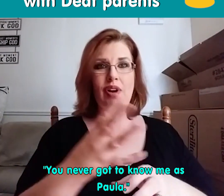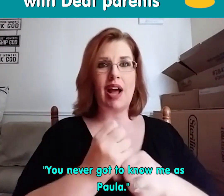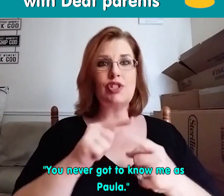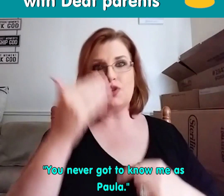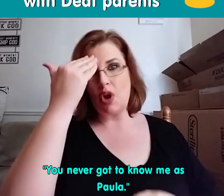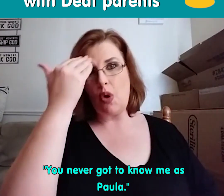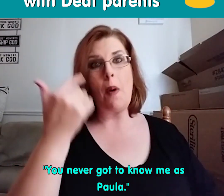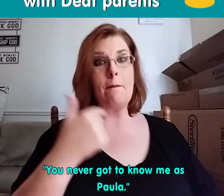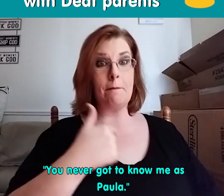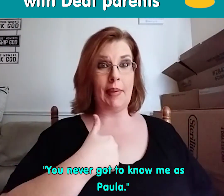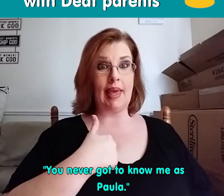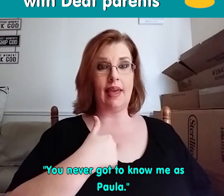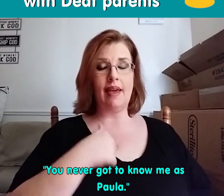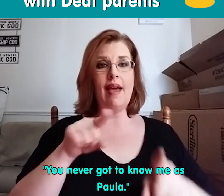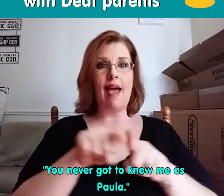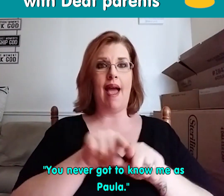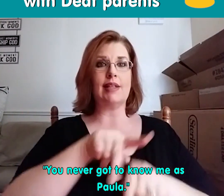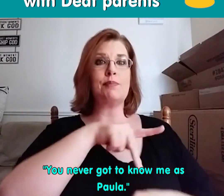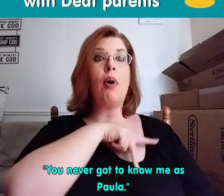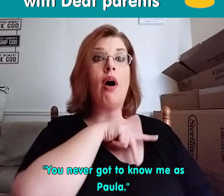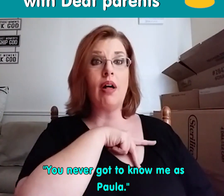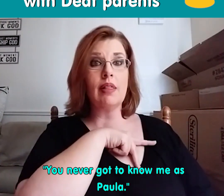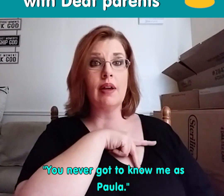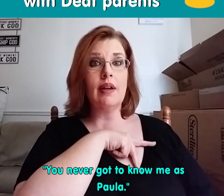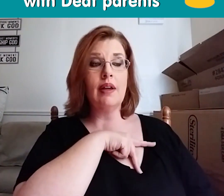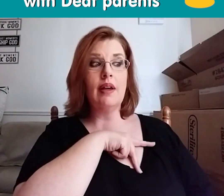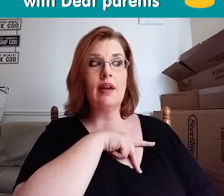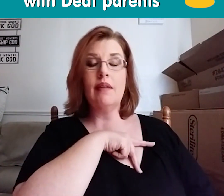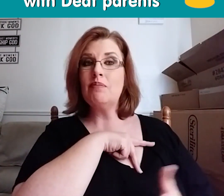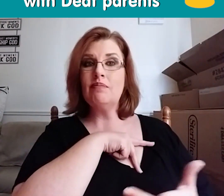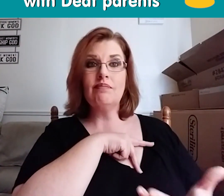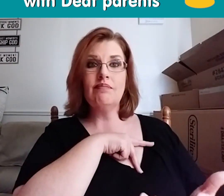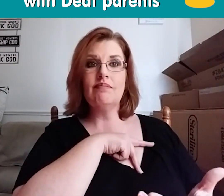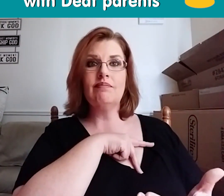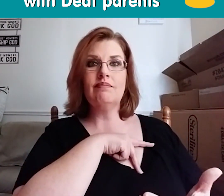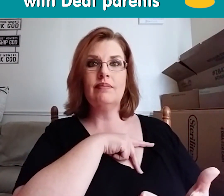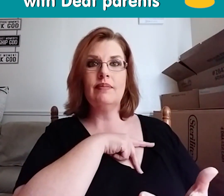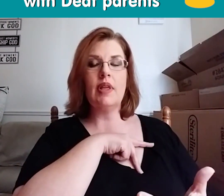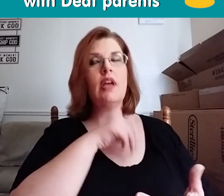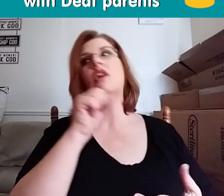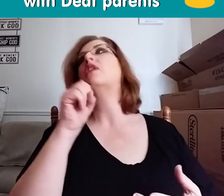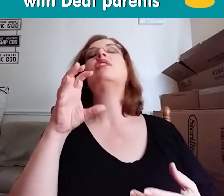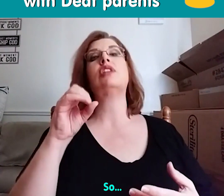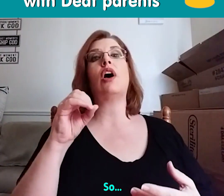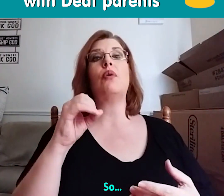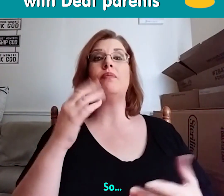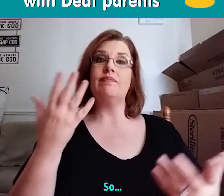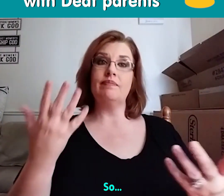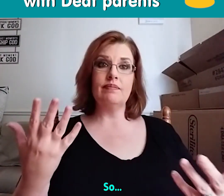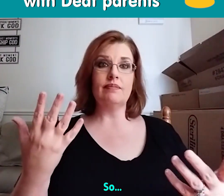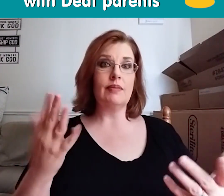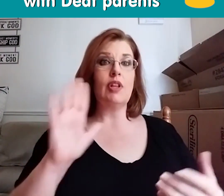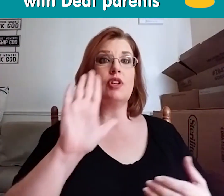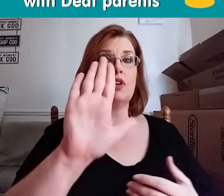said, "I really wish I would have learned sign language." I said, "Why?"